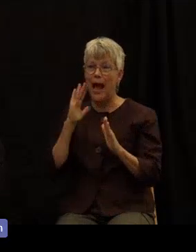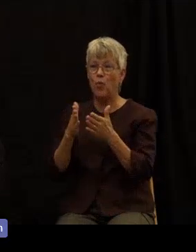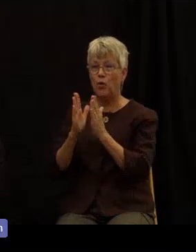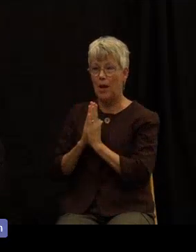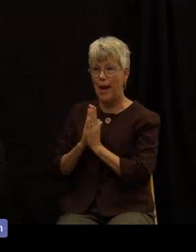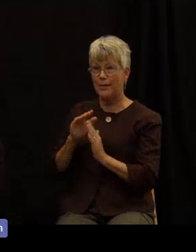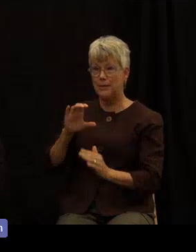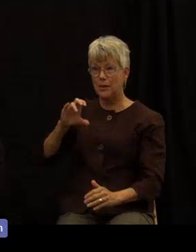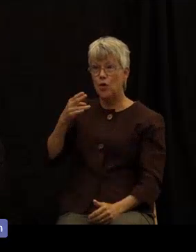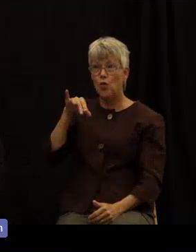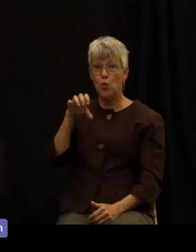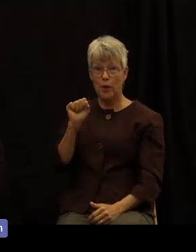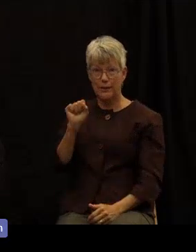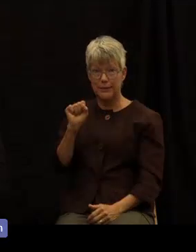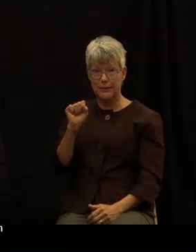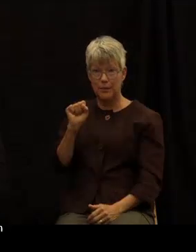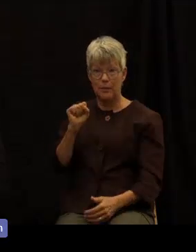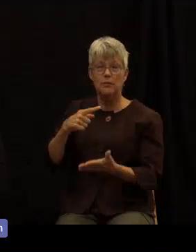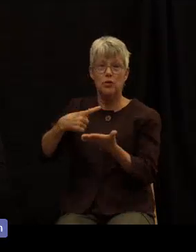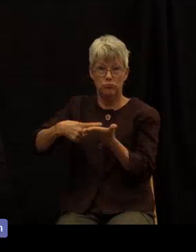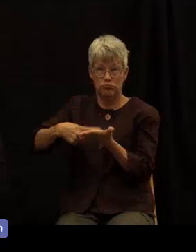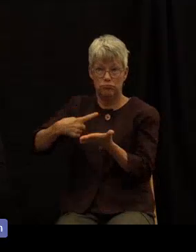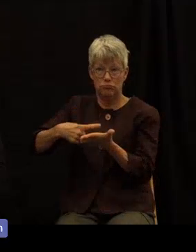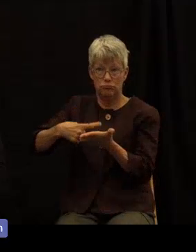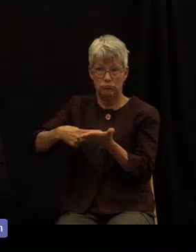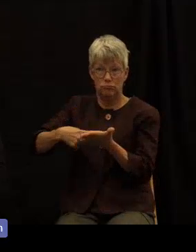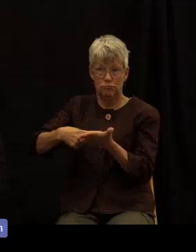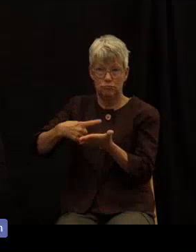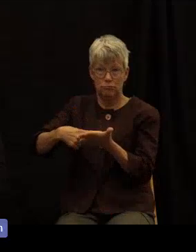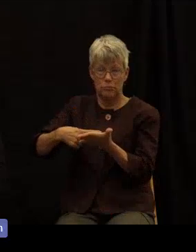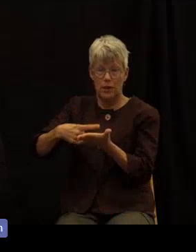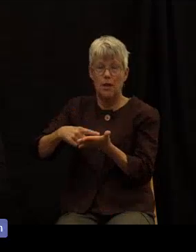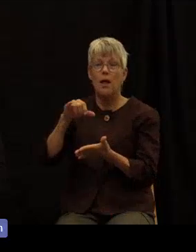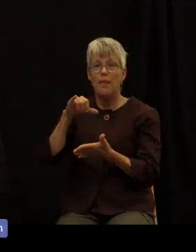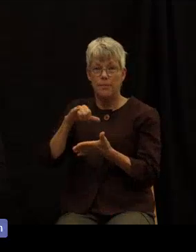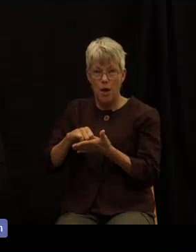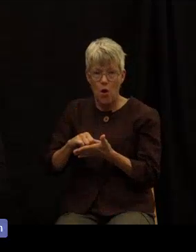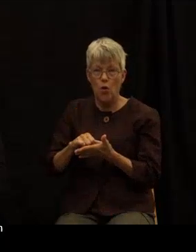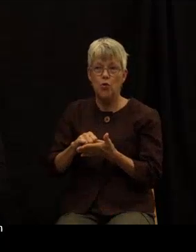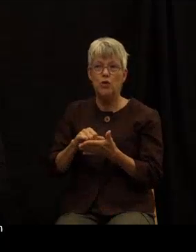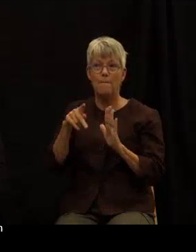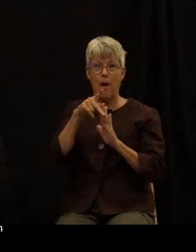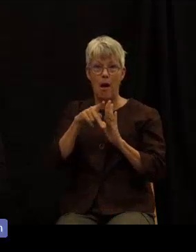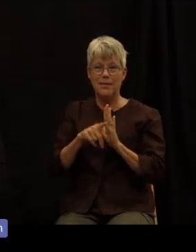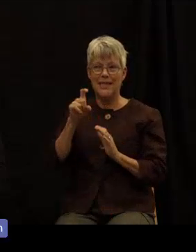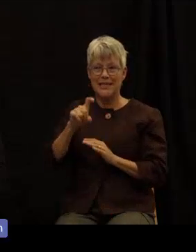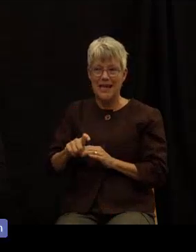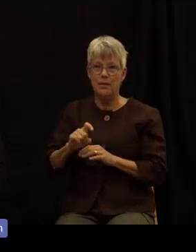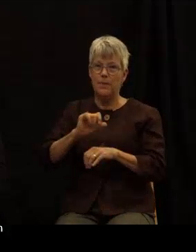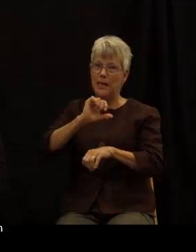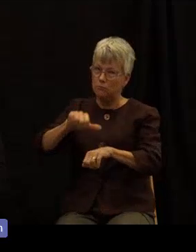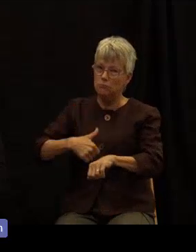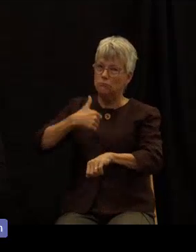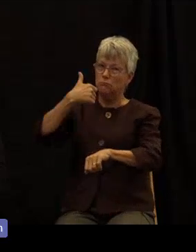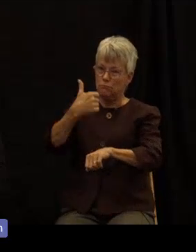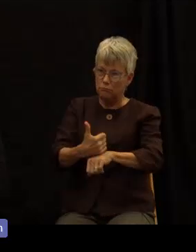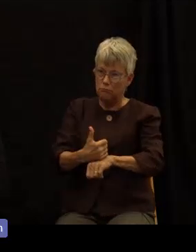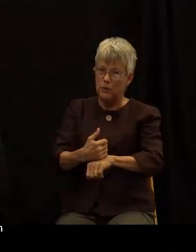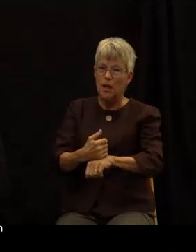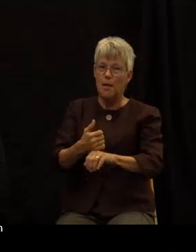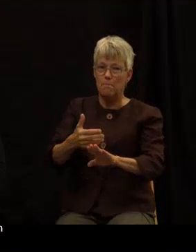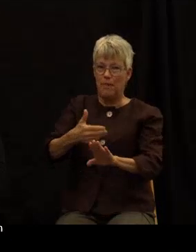Chris to go over with us that need to be in place for